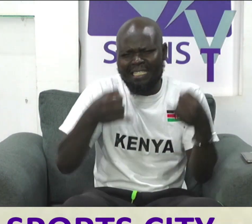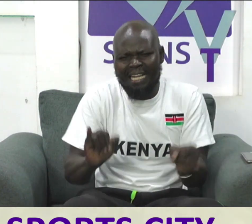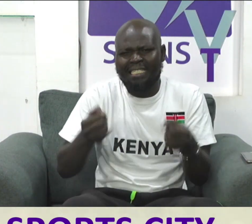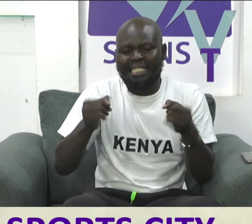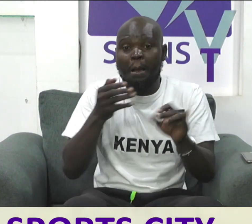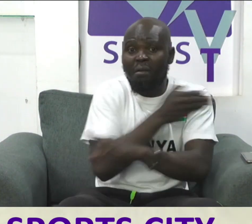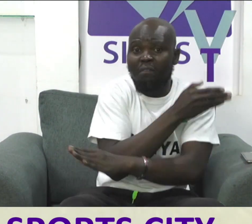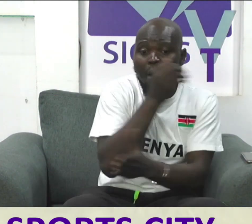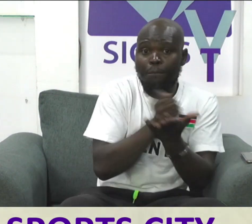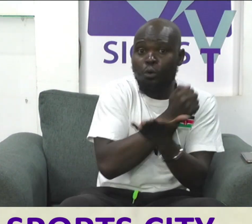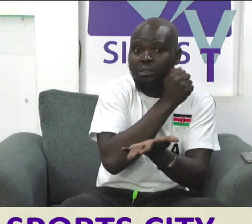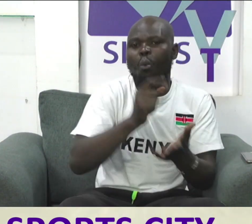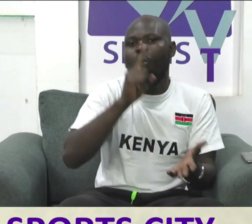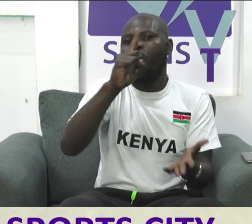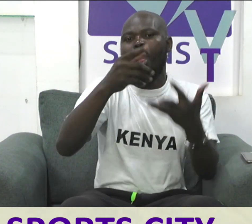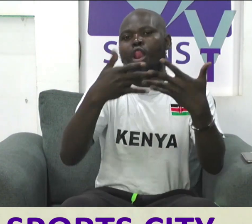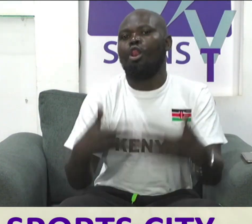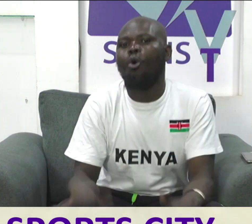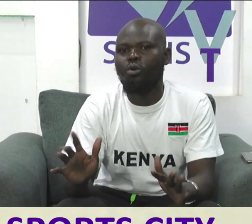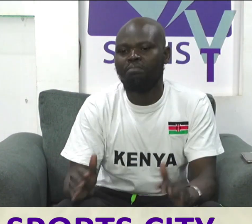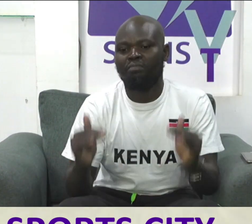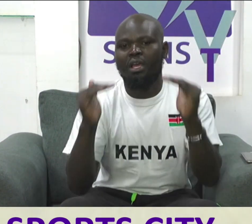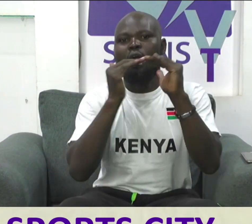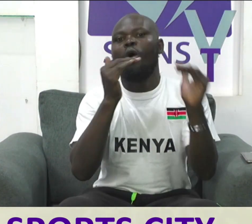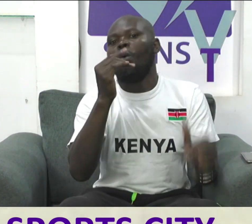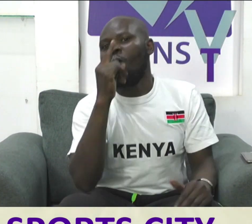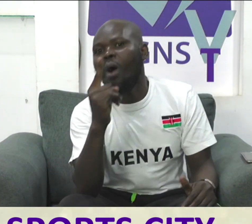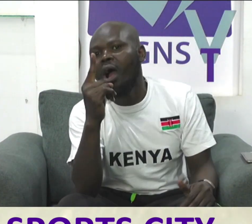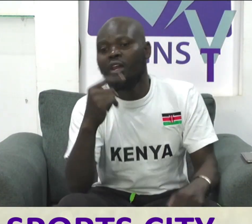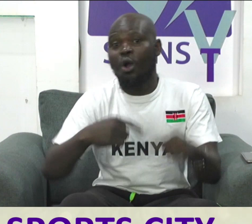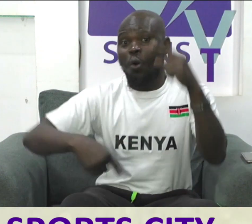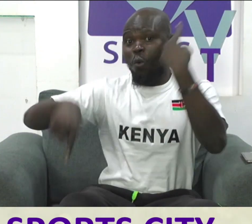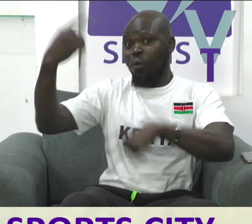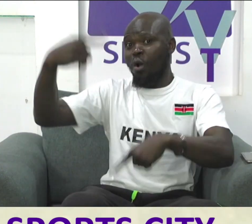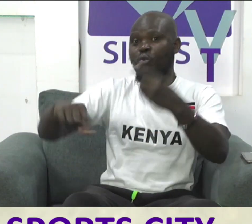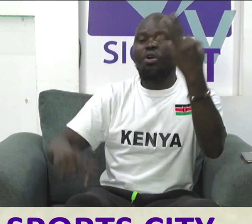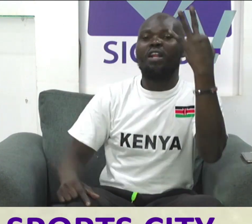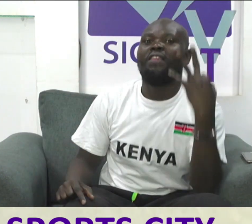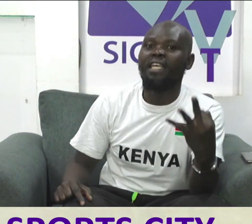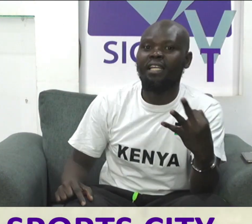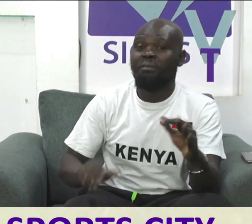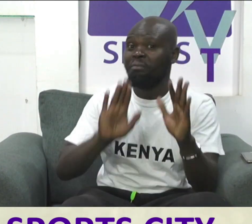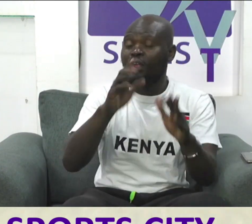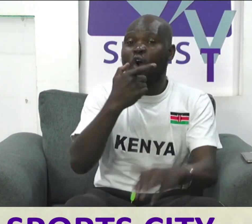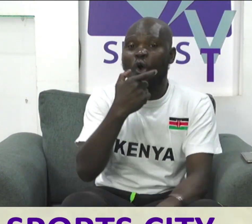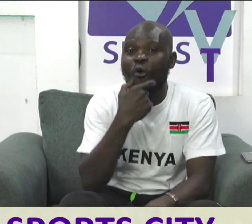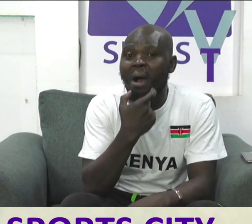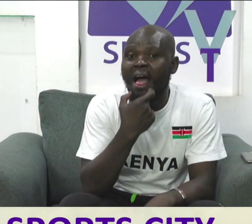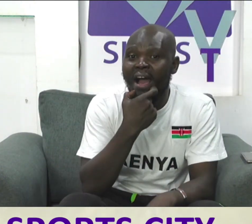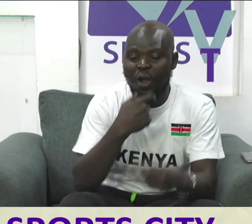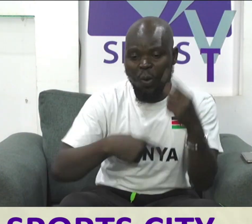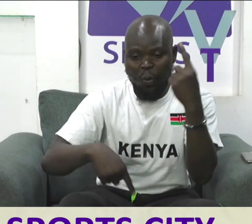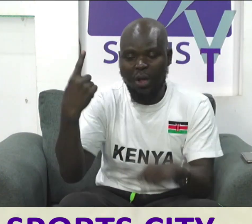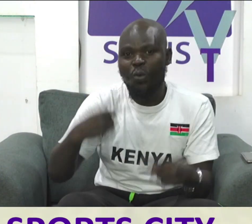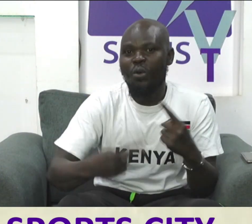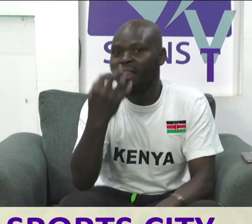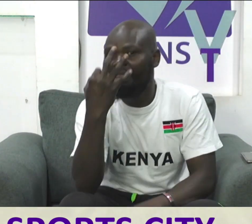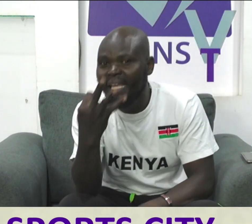information. But not forgetting about Tusker Rangers, they've really tried, and they've lost once and they've won 3